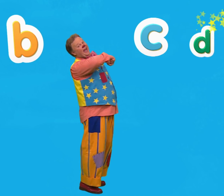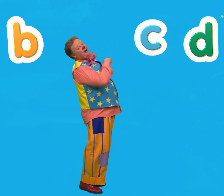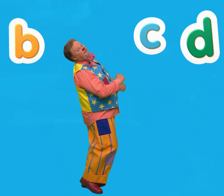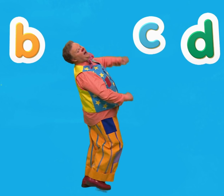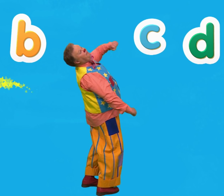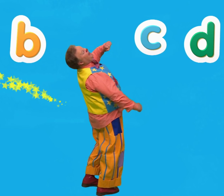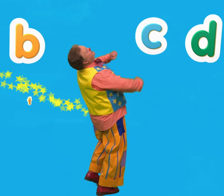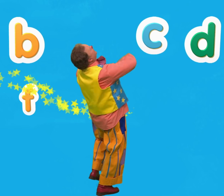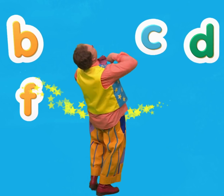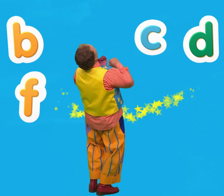alphabet.